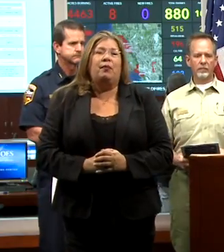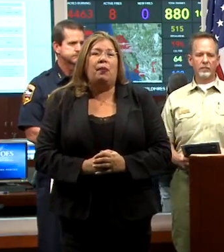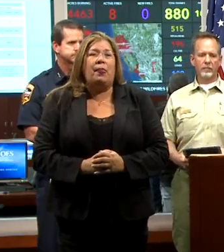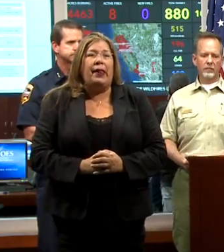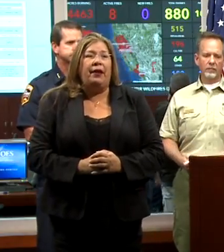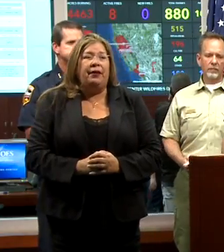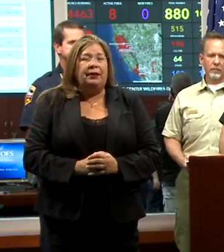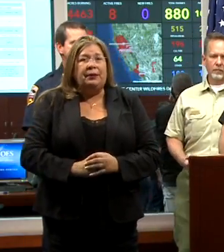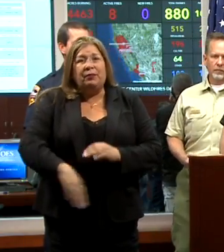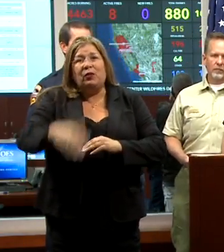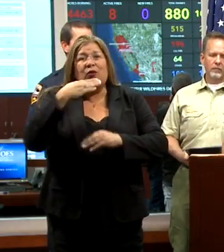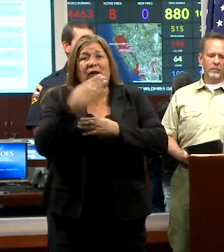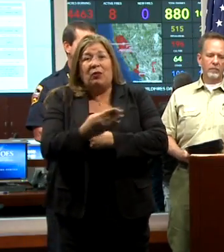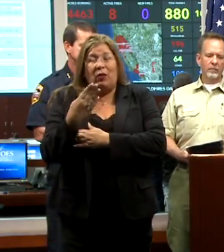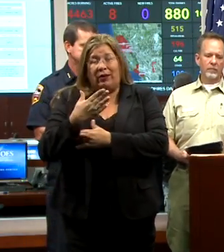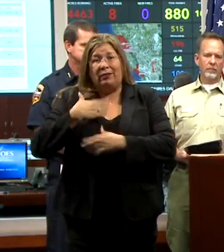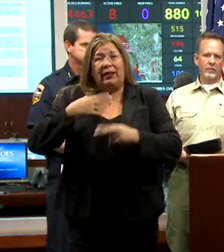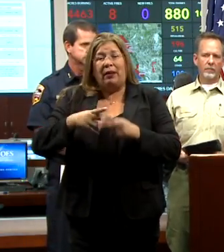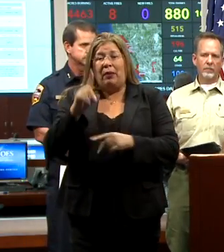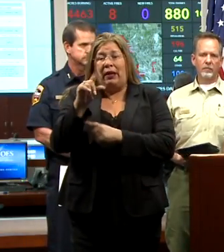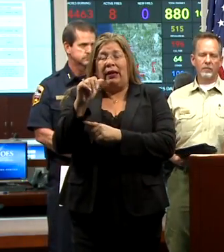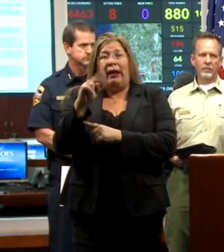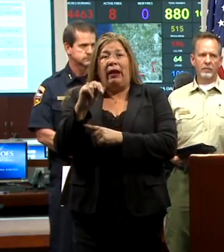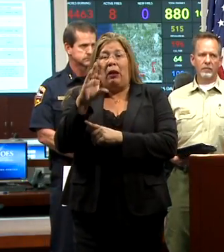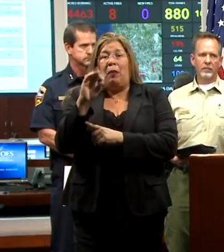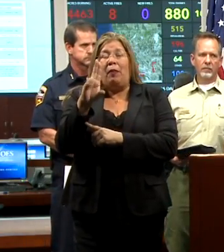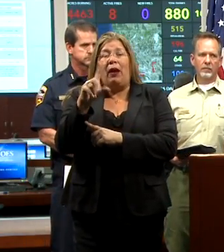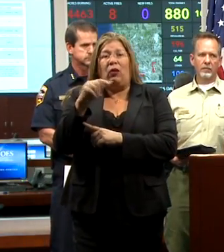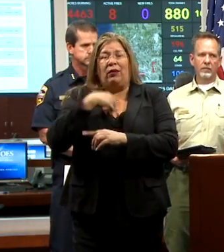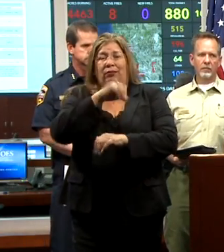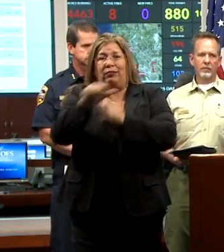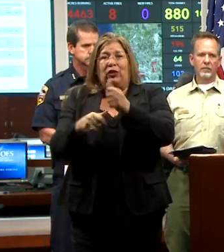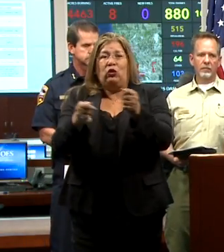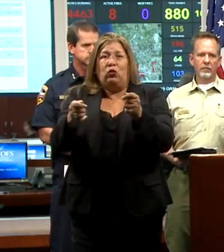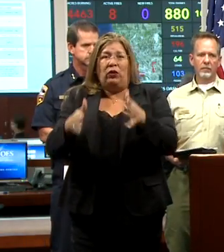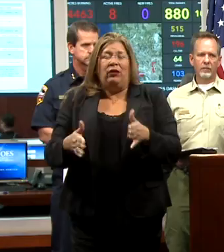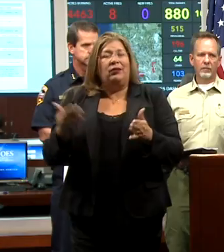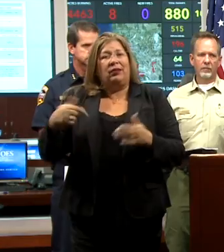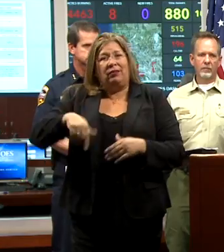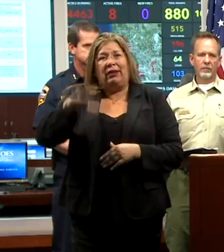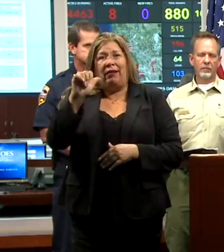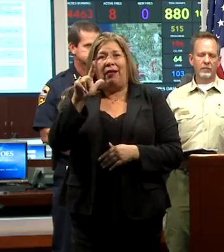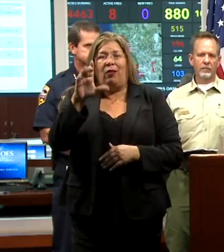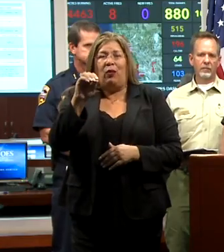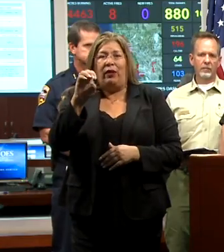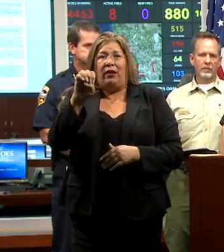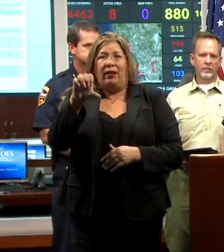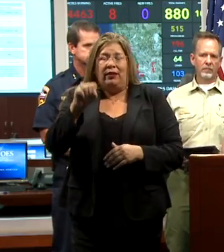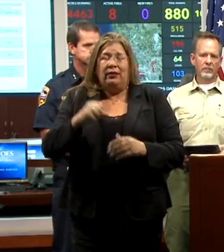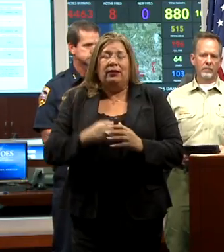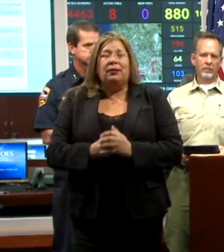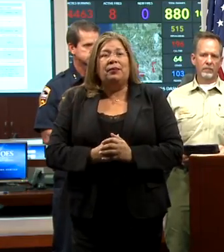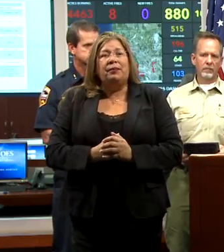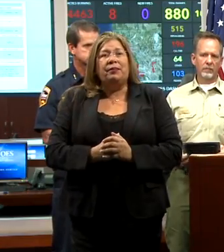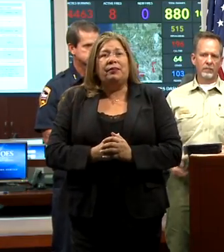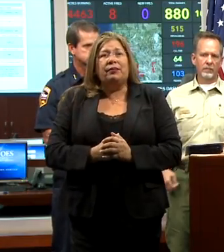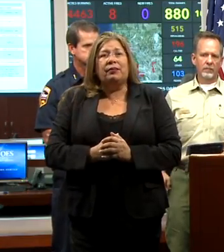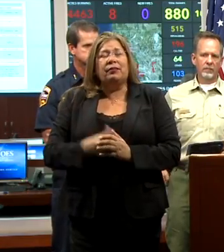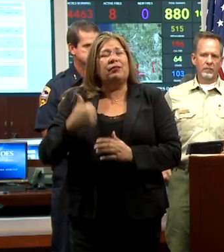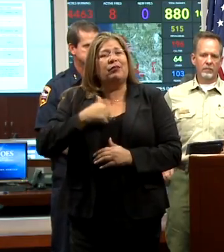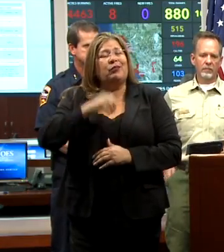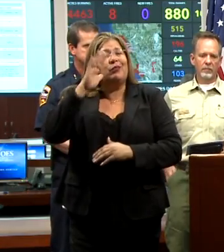Good morning. My name is Dan Bout. I'm the Assistant Director for Response here at Cal OES. We'll provide a briefing